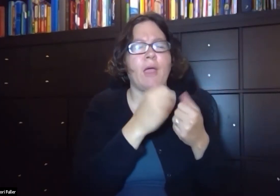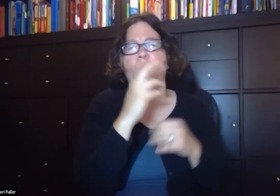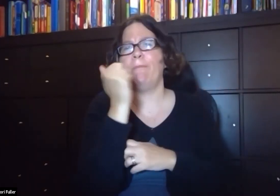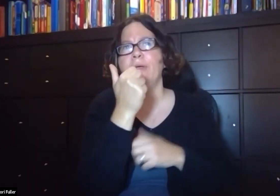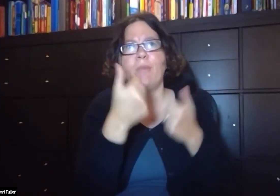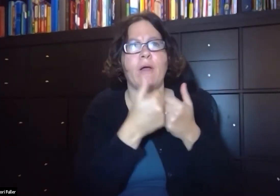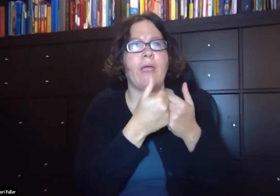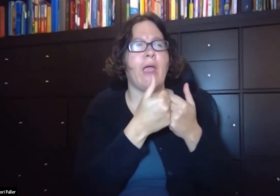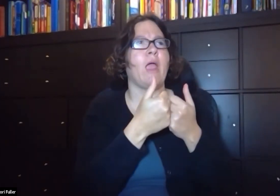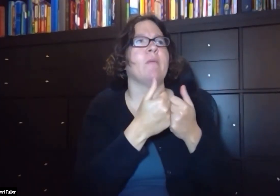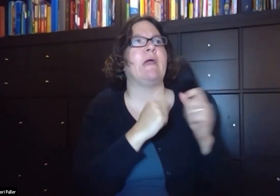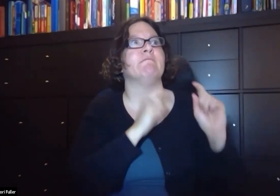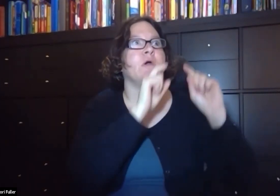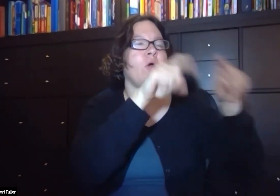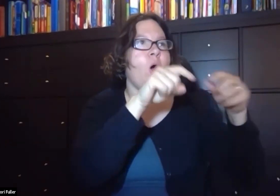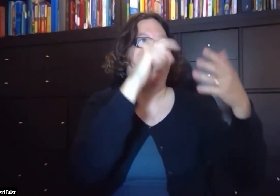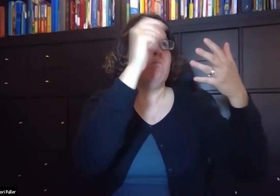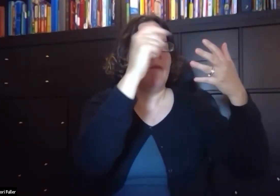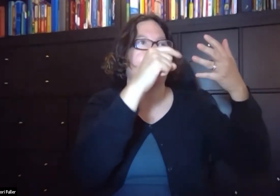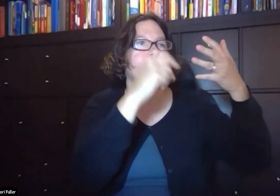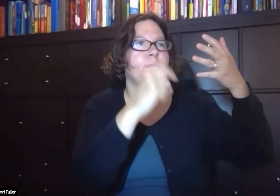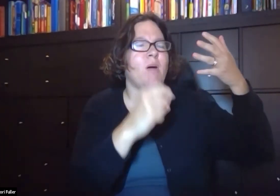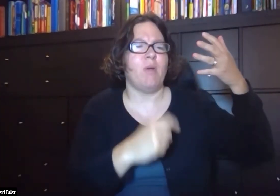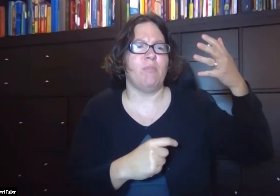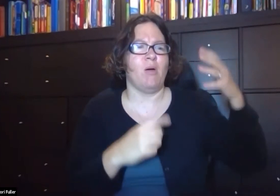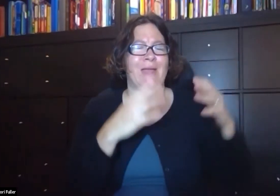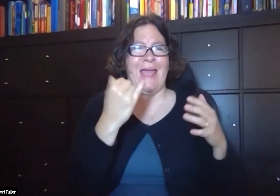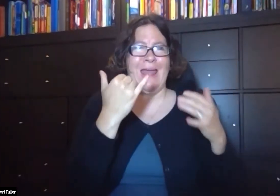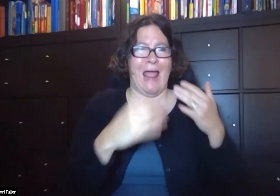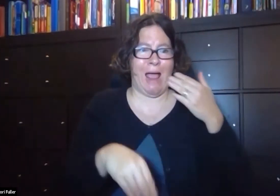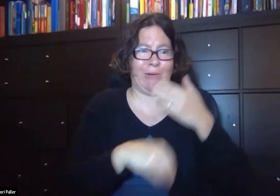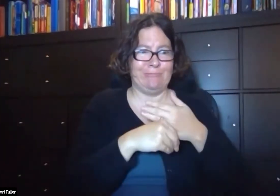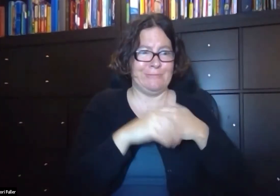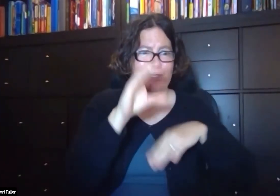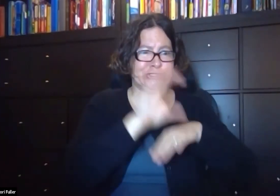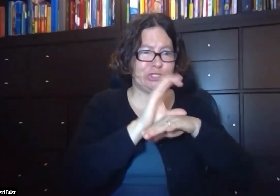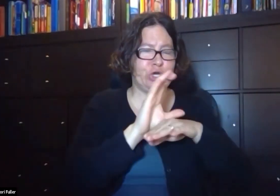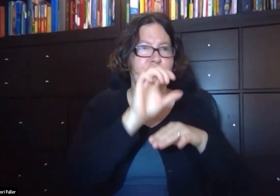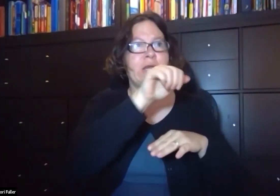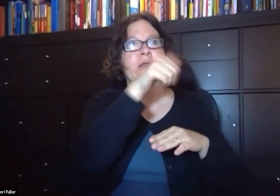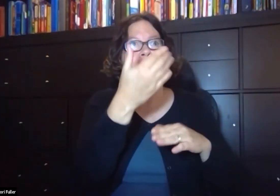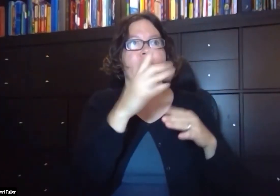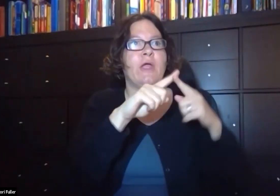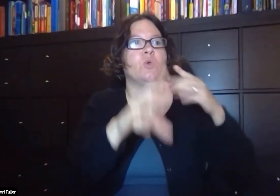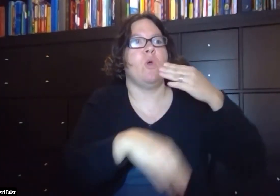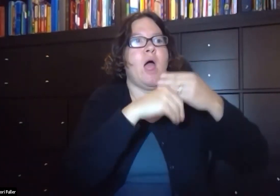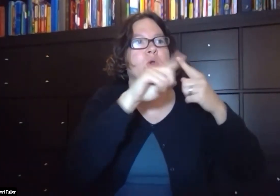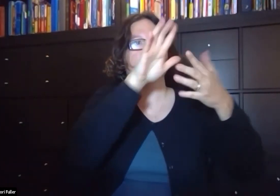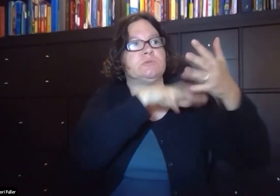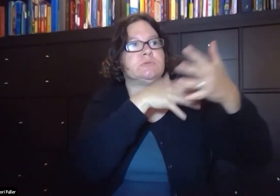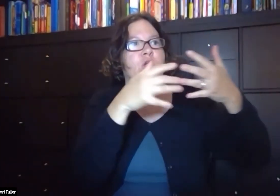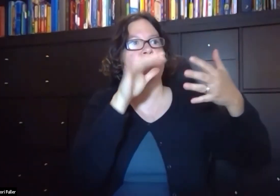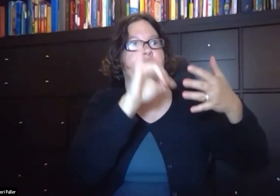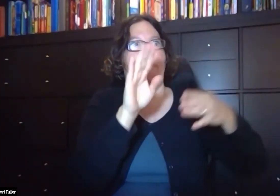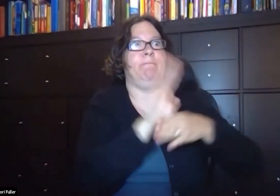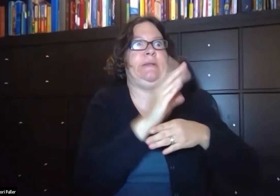And maybe our kids had lots of sports activities that they needed to go to. But now all